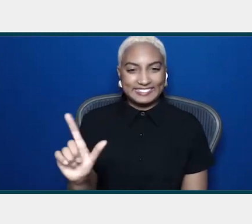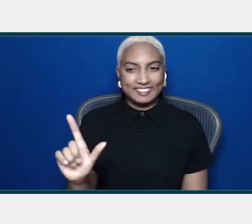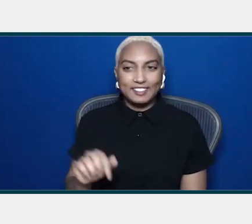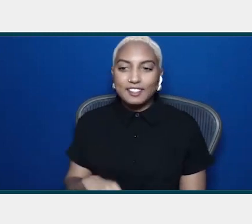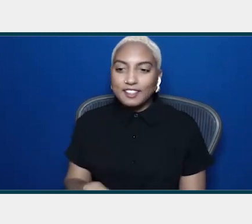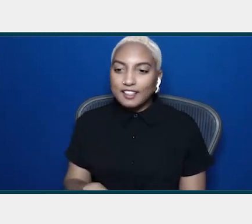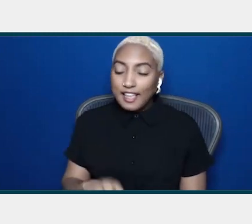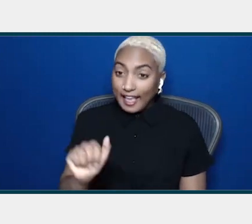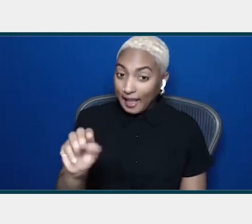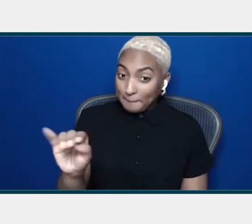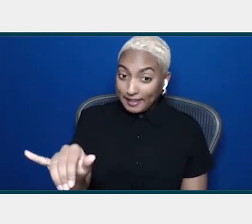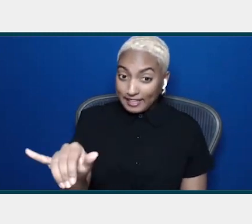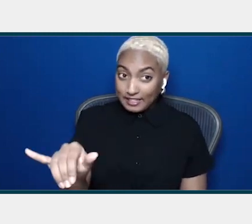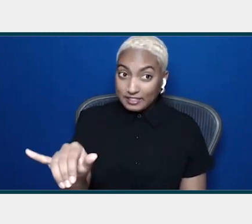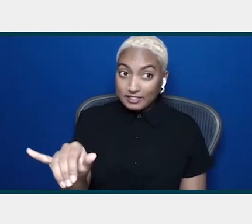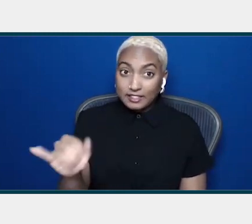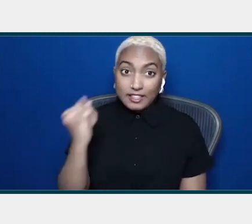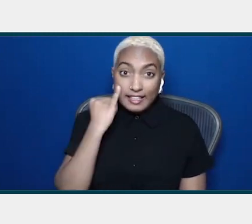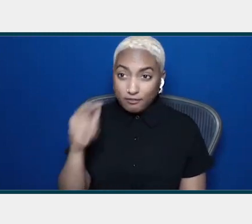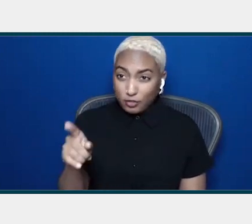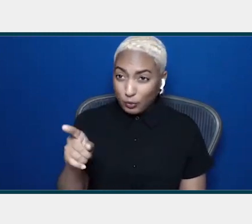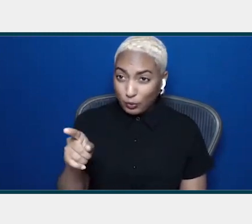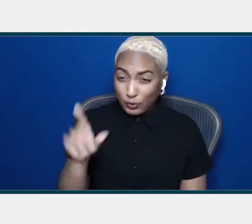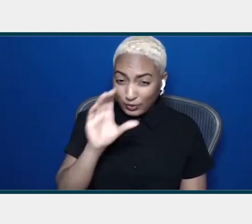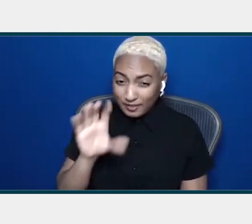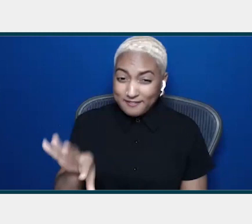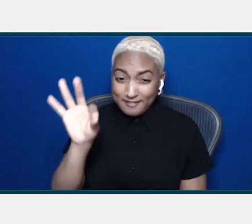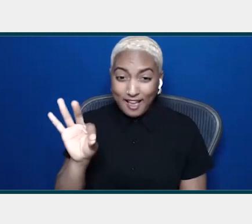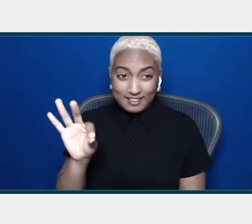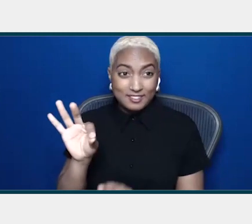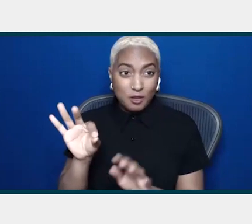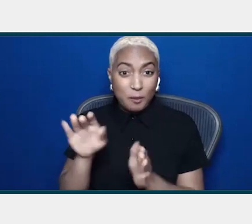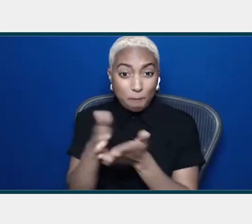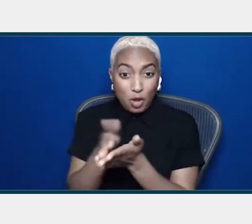We have a question from Christine. Christine